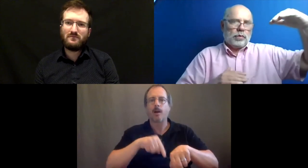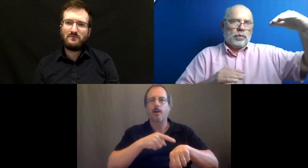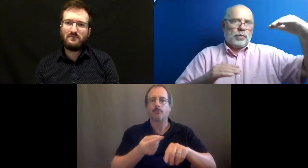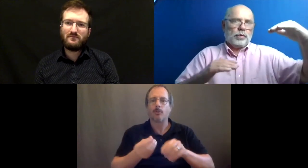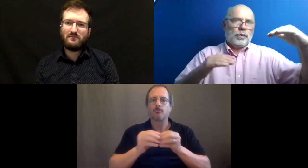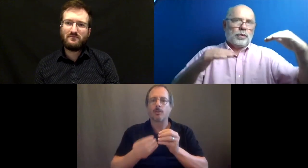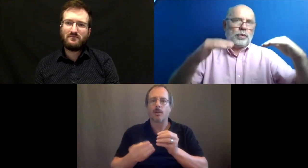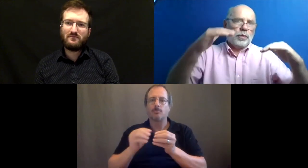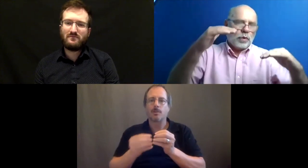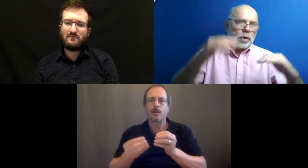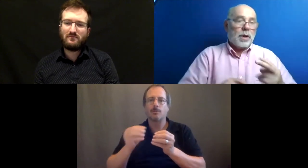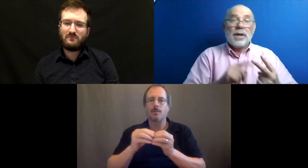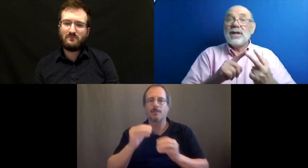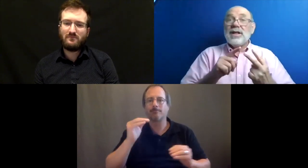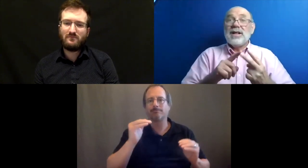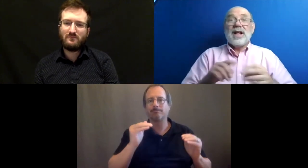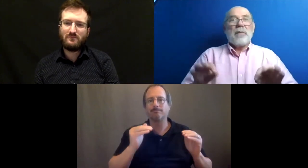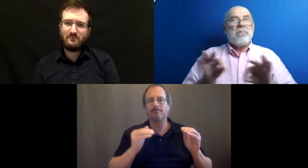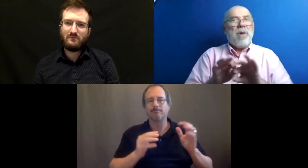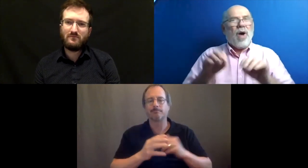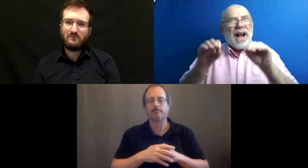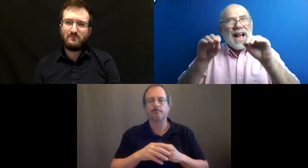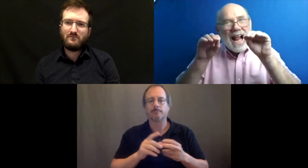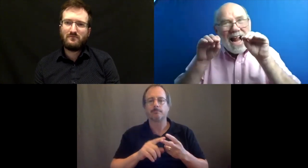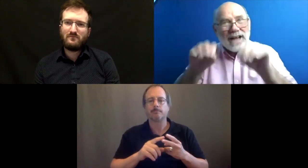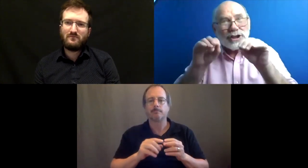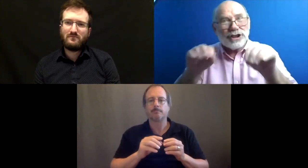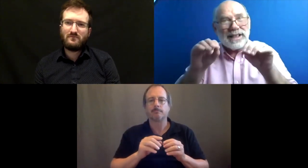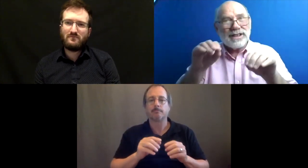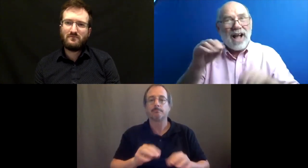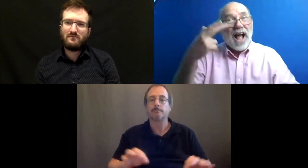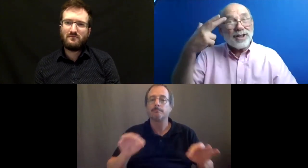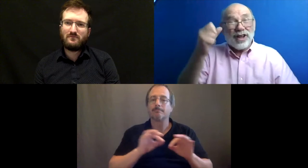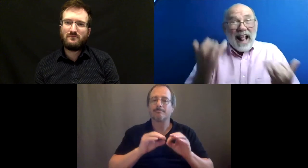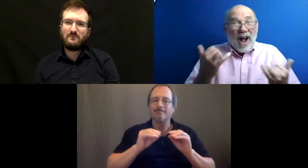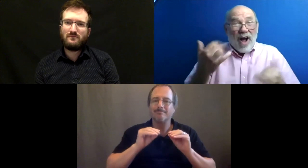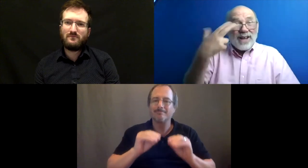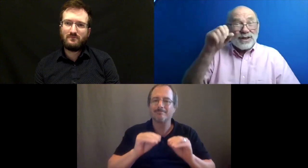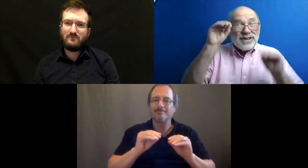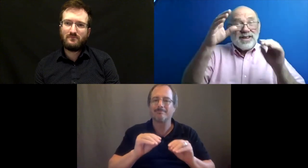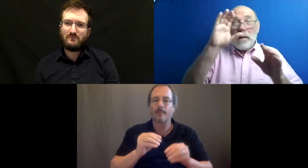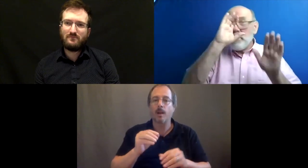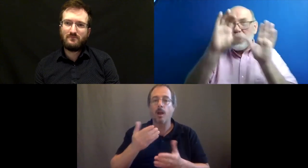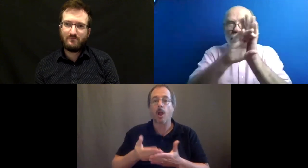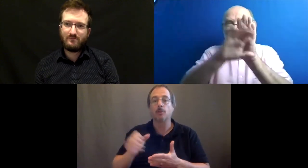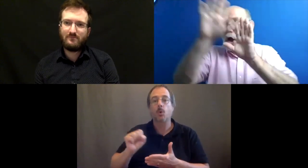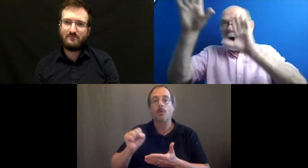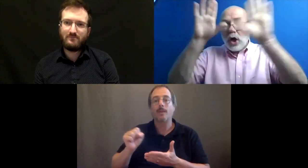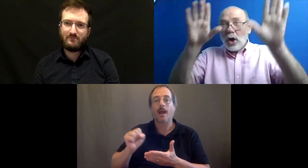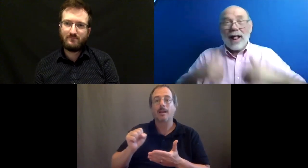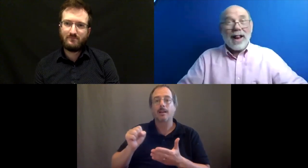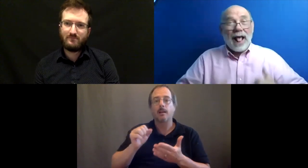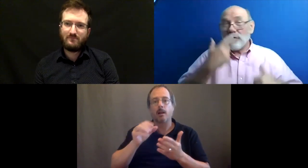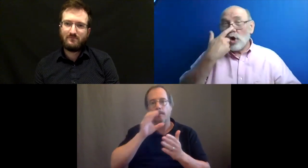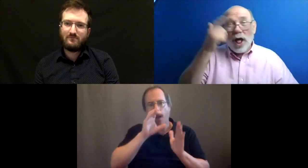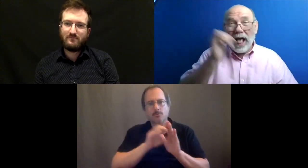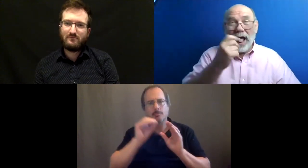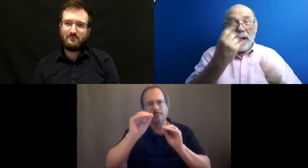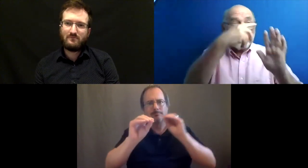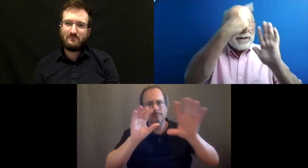rate as their employment hours start to accumulate. This needs to be educated at the high